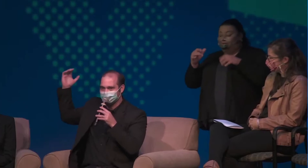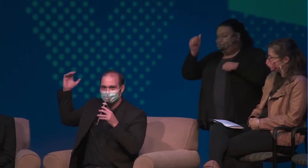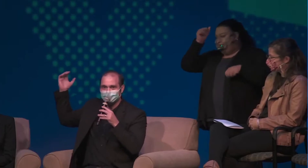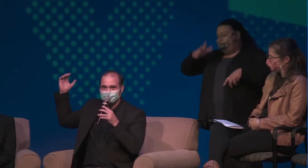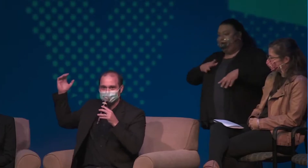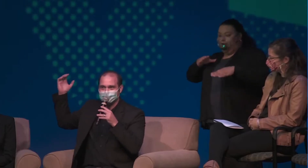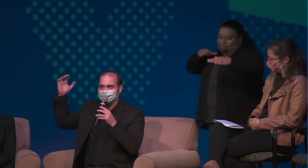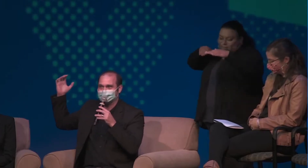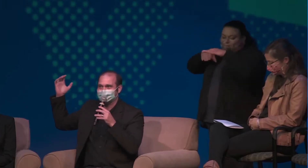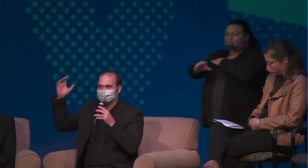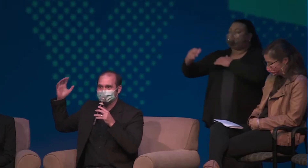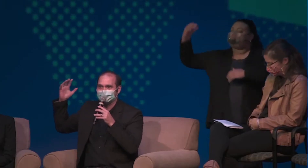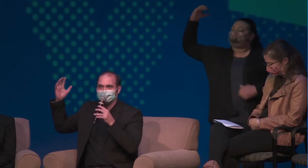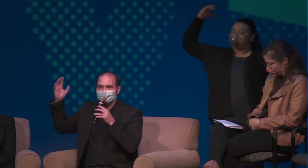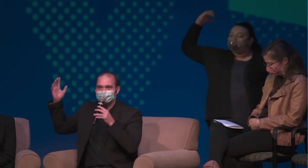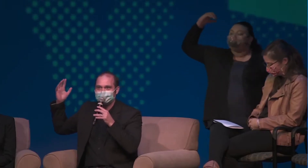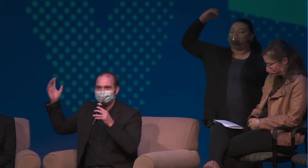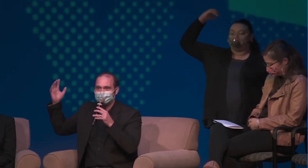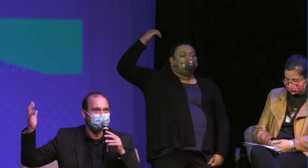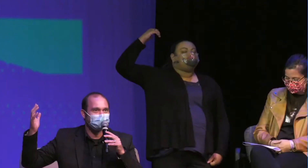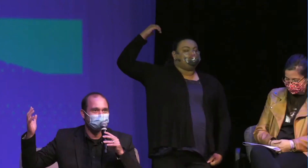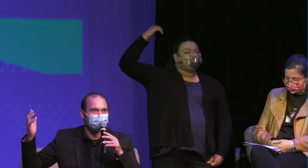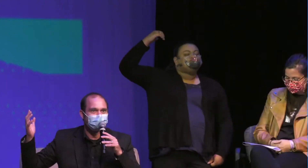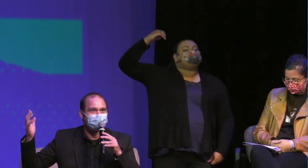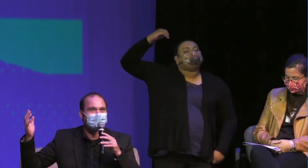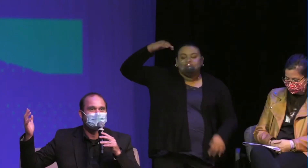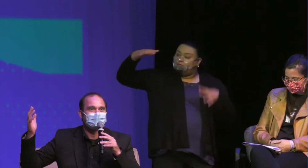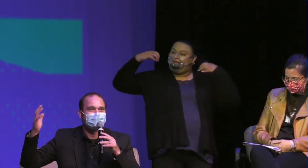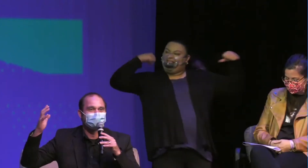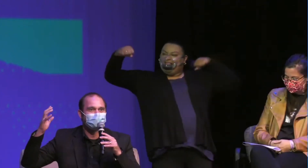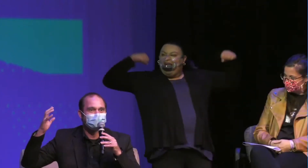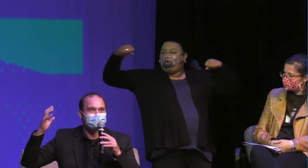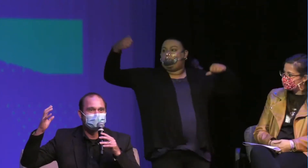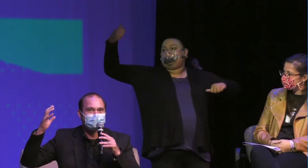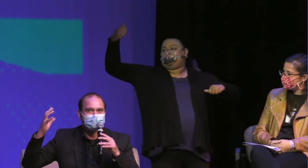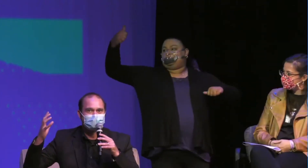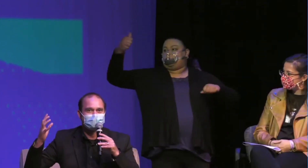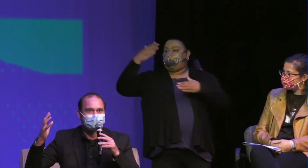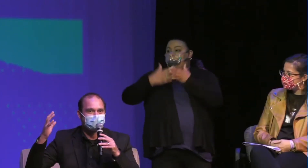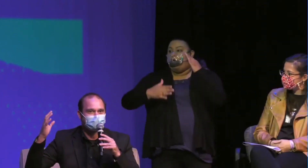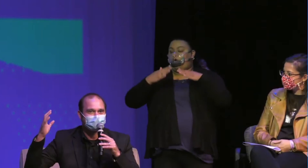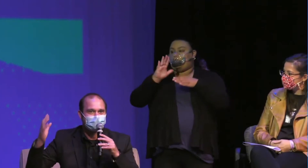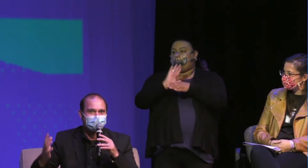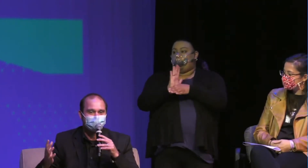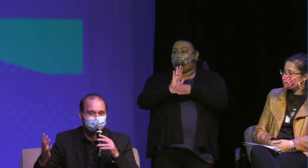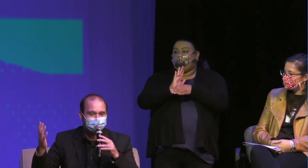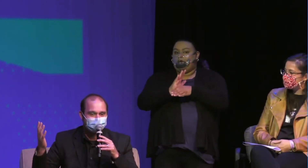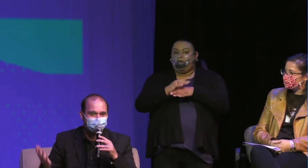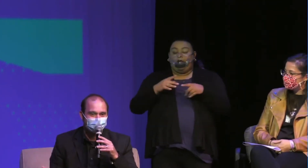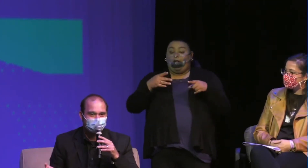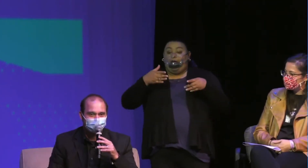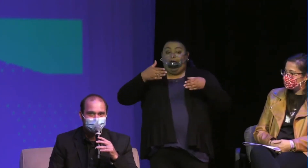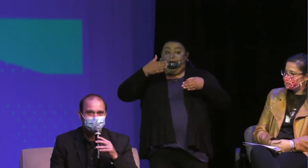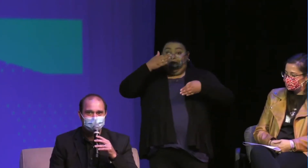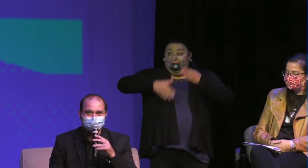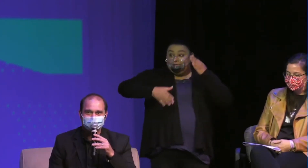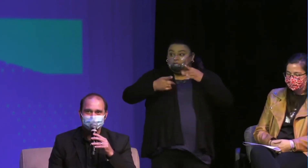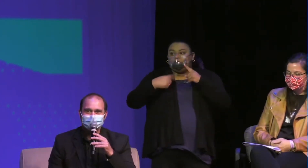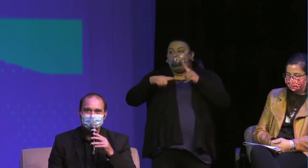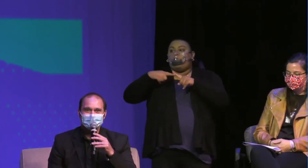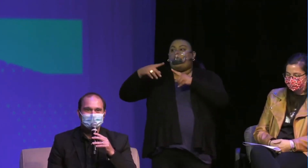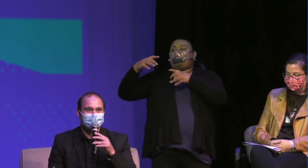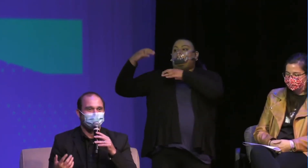in with this boombox, and it's like the loudest moment of the movie, and the movie ends, and the conflict ends when they destroy the